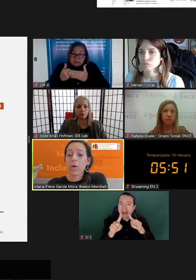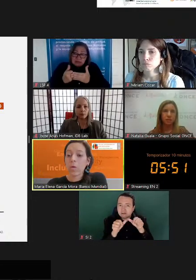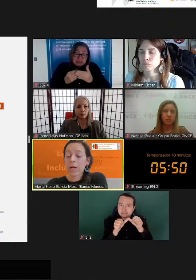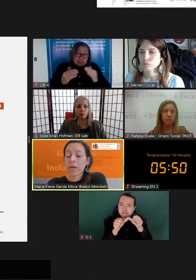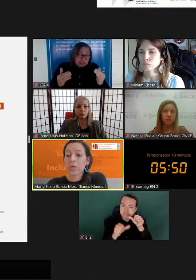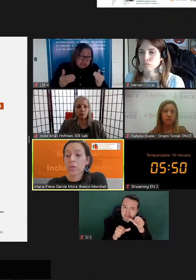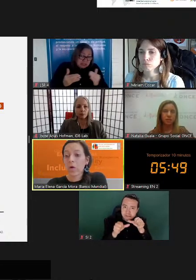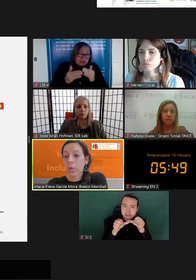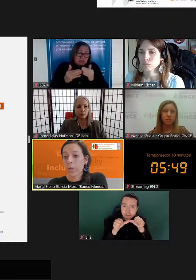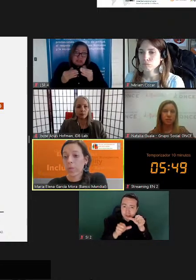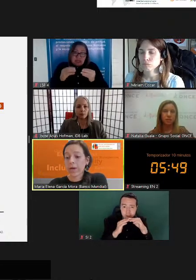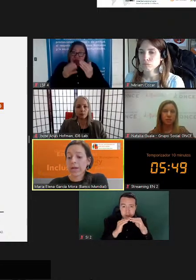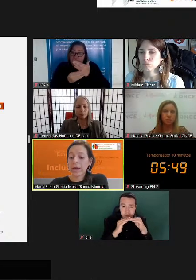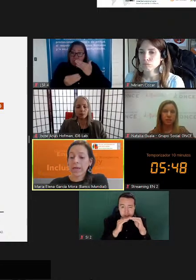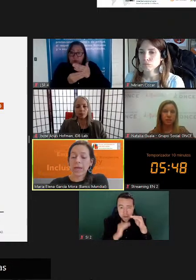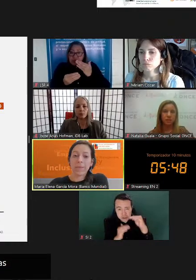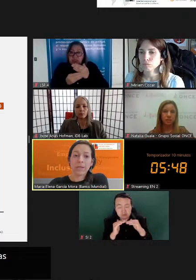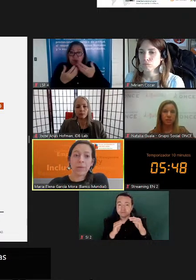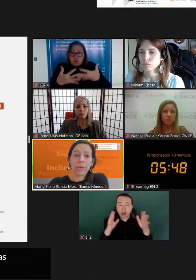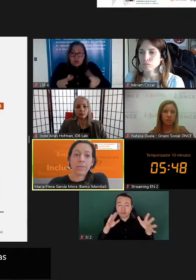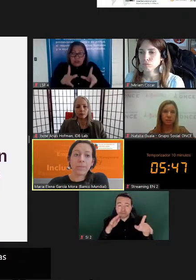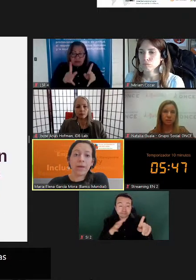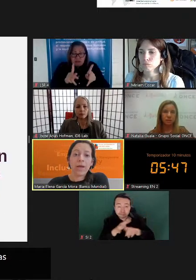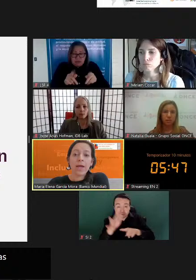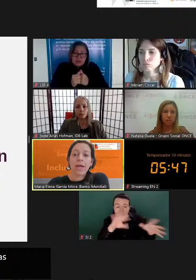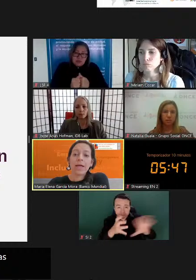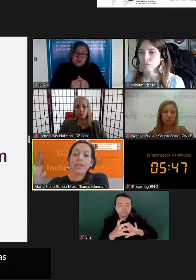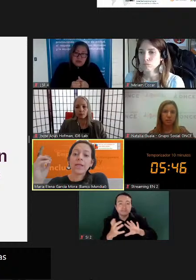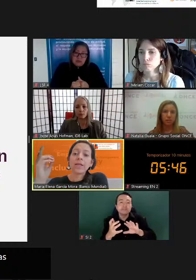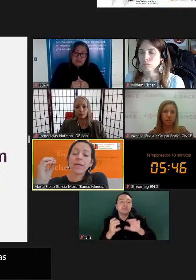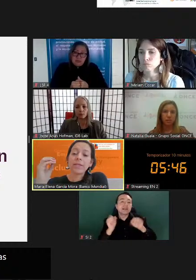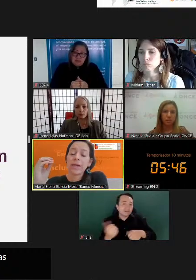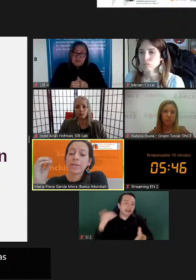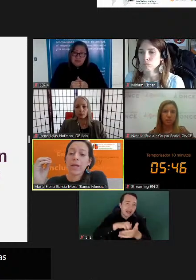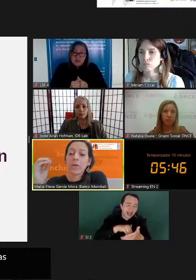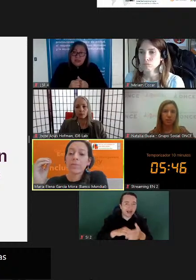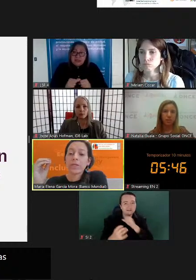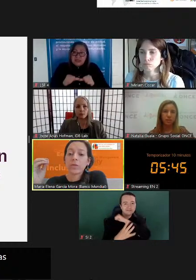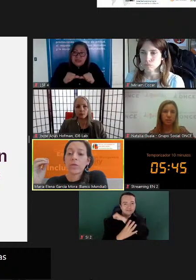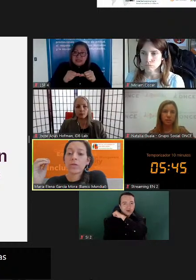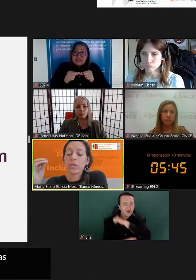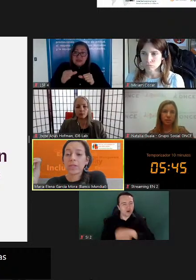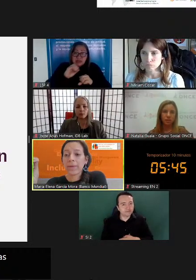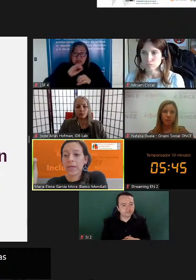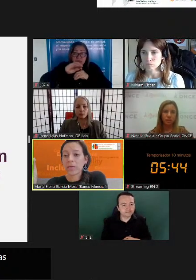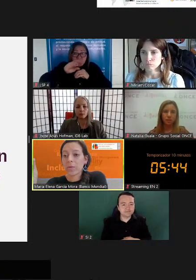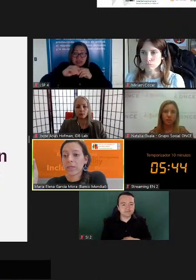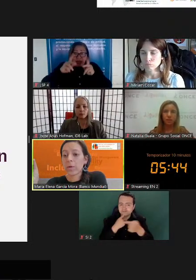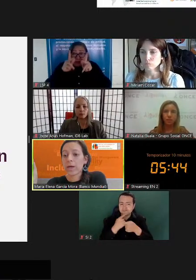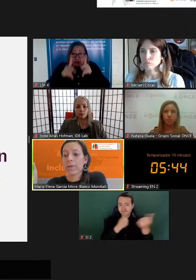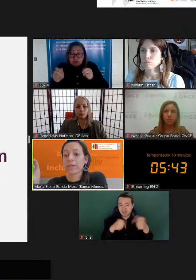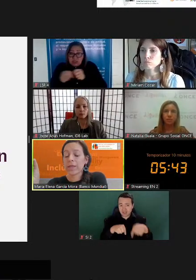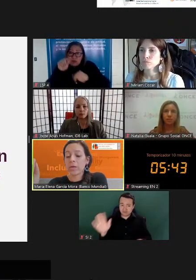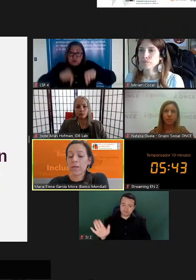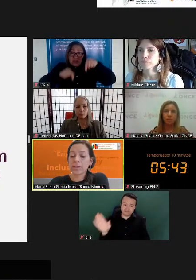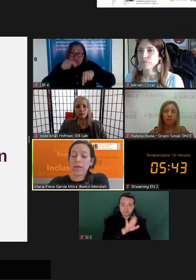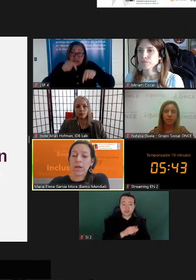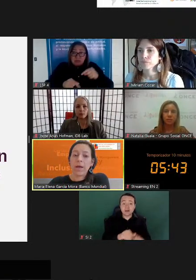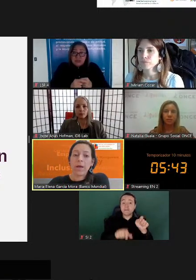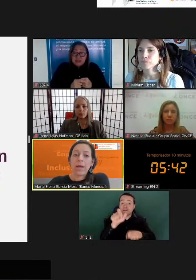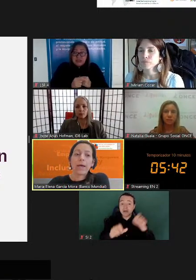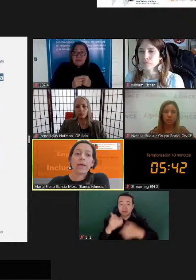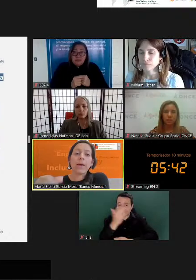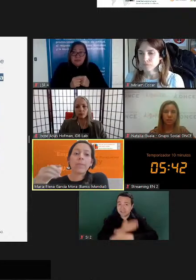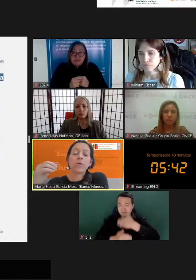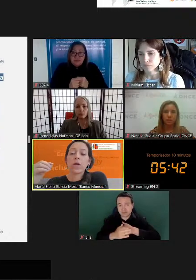have gone out of poverty they remain in this threshold and they can go into poverty at any time the next message